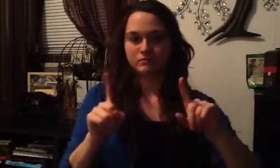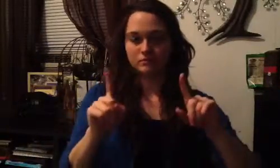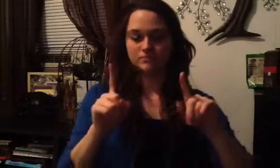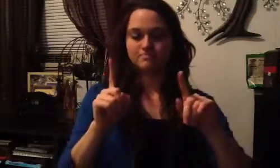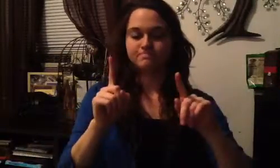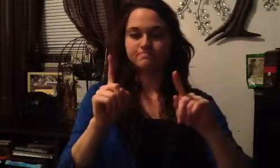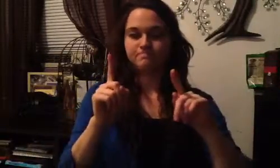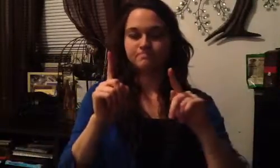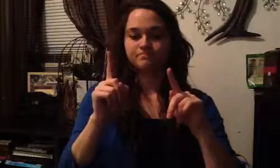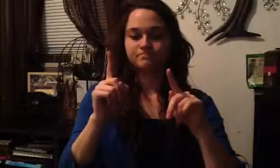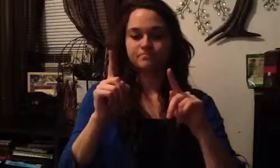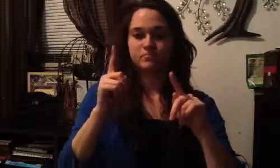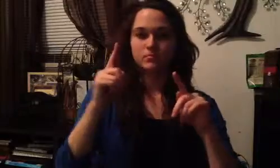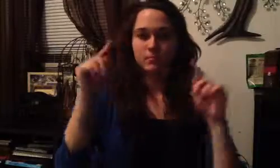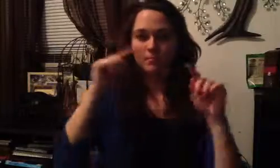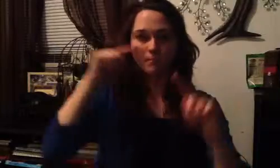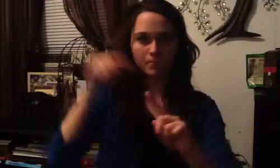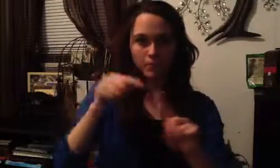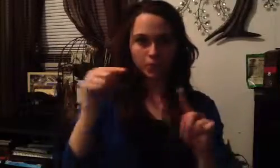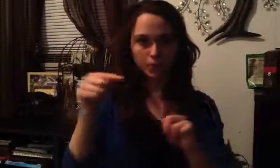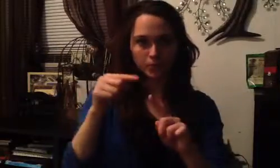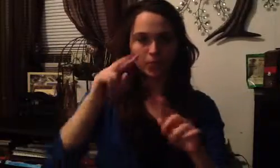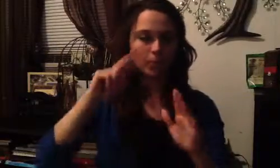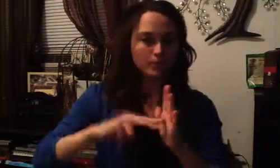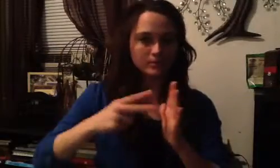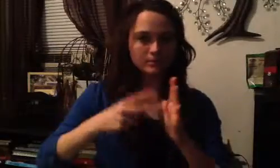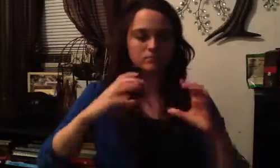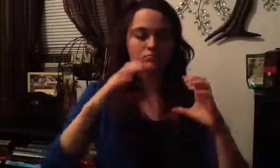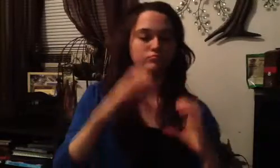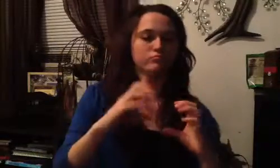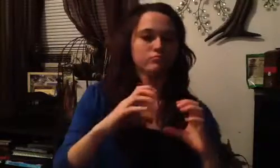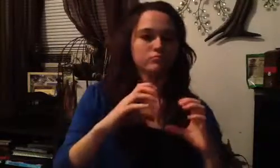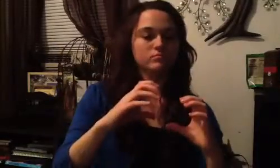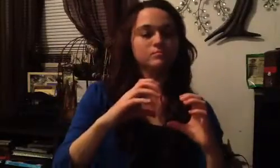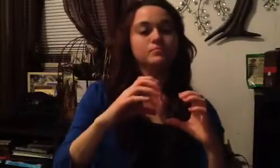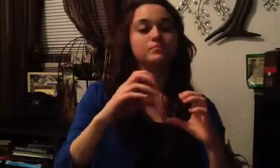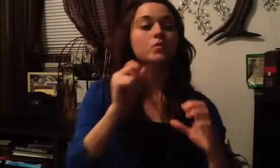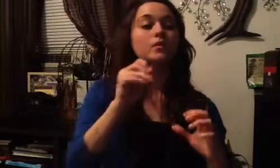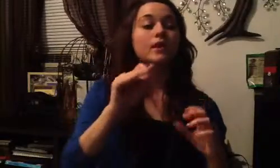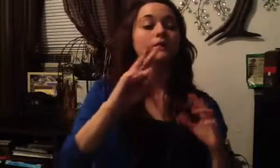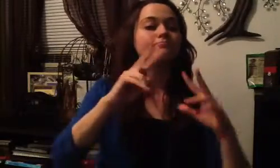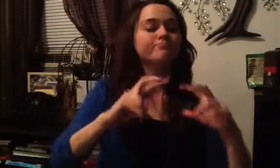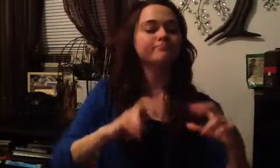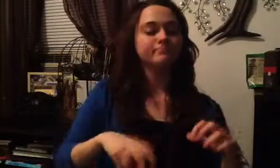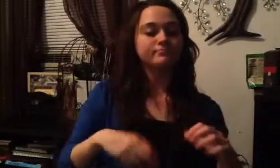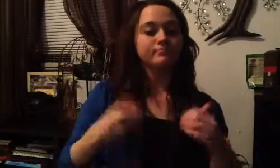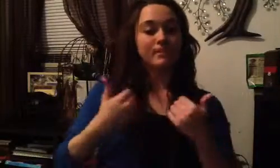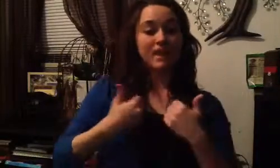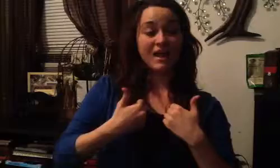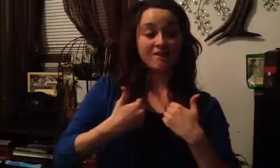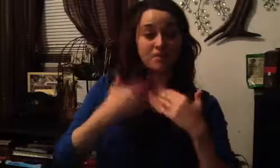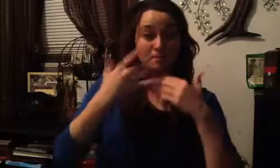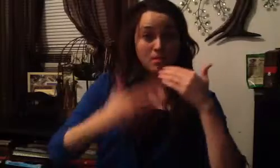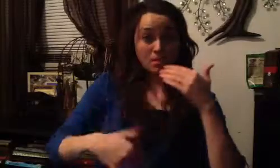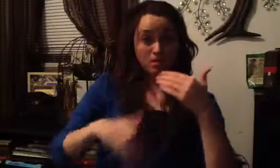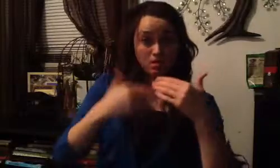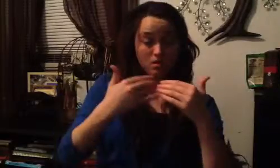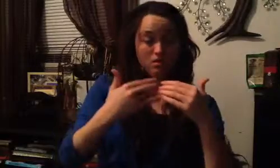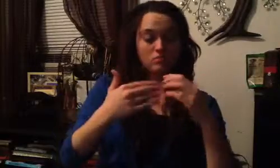of the structures here. We're going to have blood that gets into the heart, into